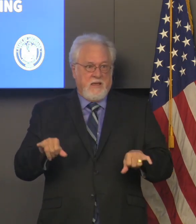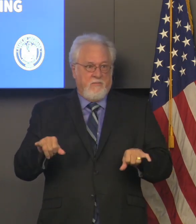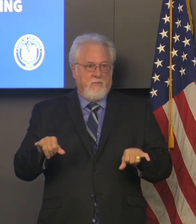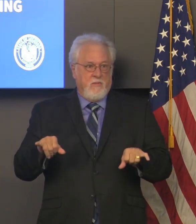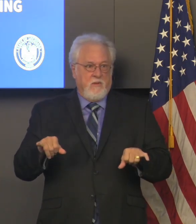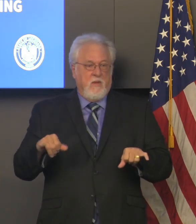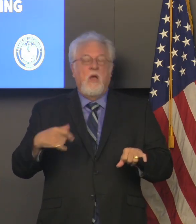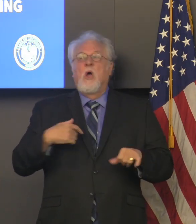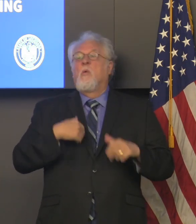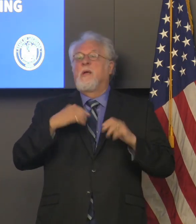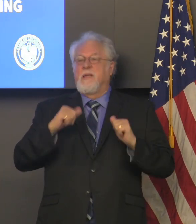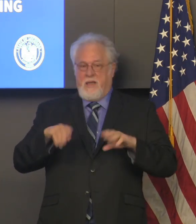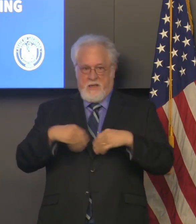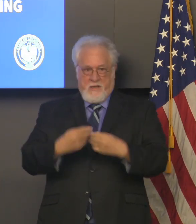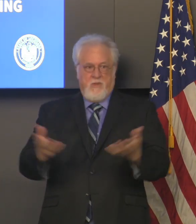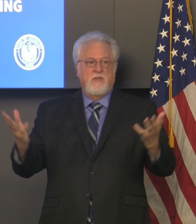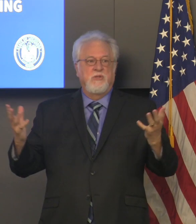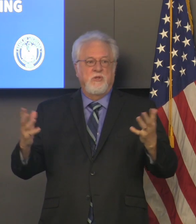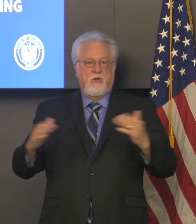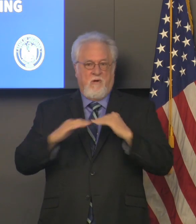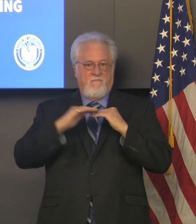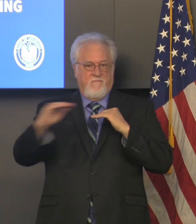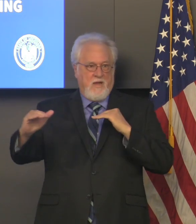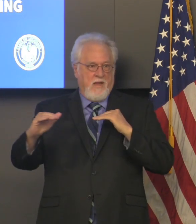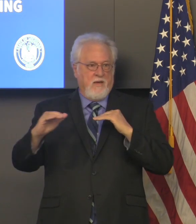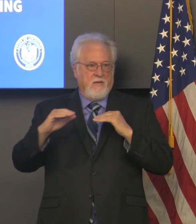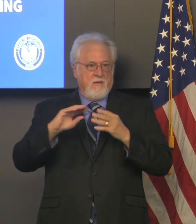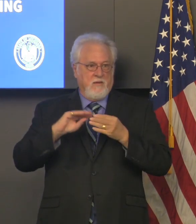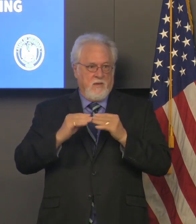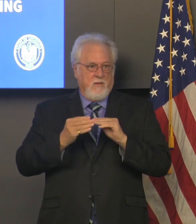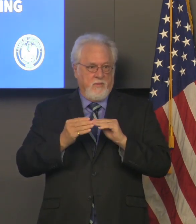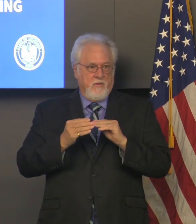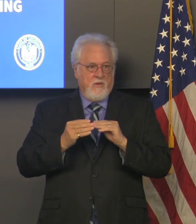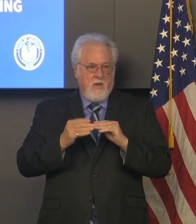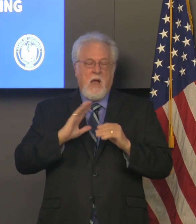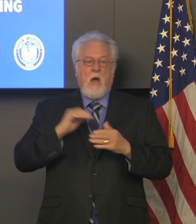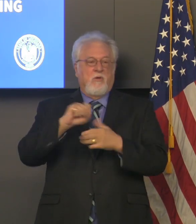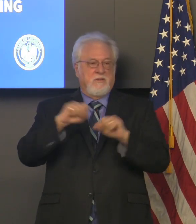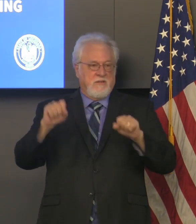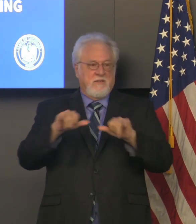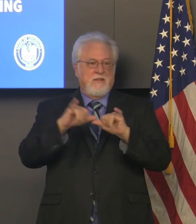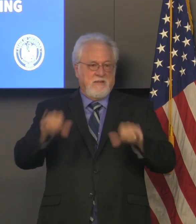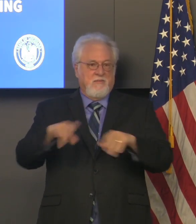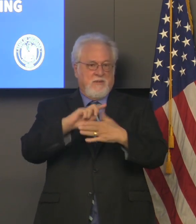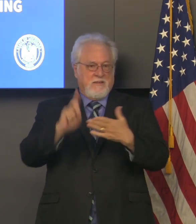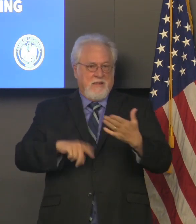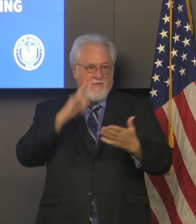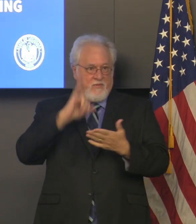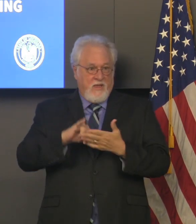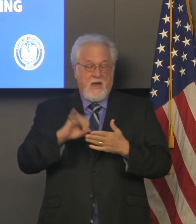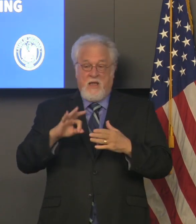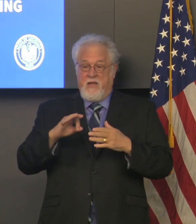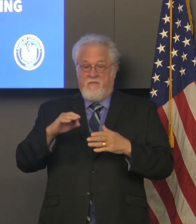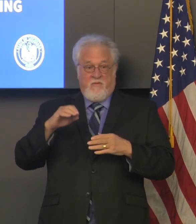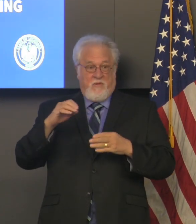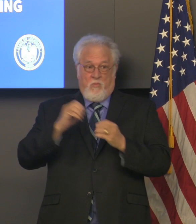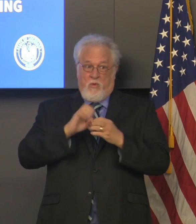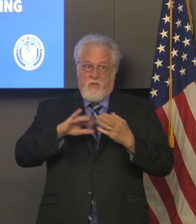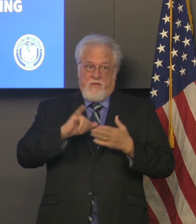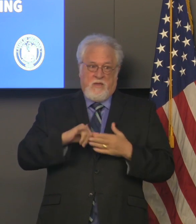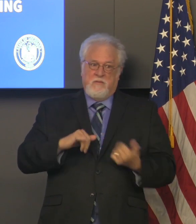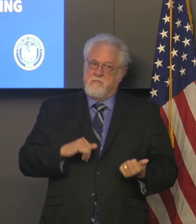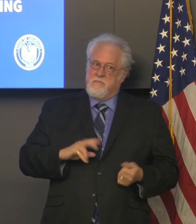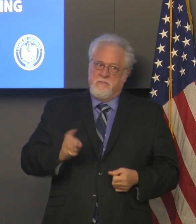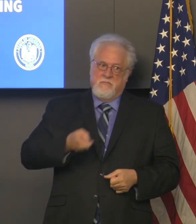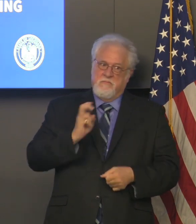because we know we can administer that system, and our system is designed for that. If they go beyond that, I will tell you, it will